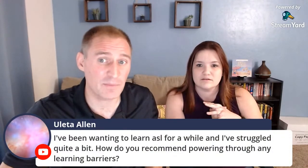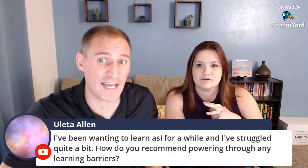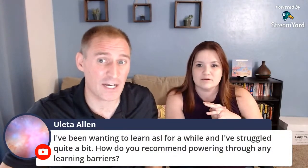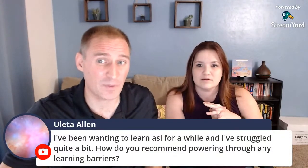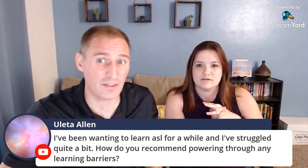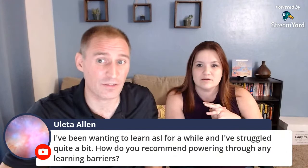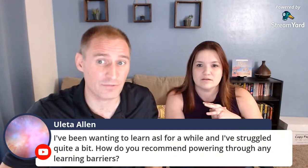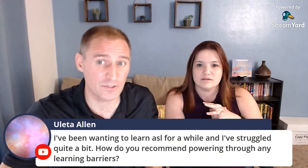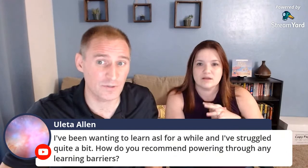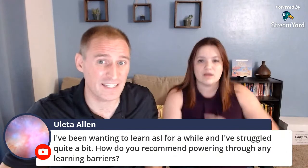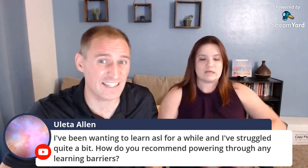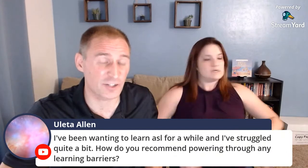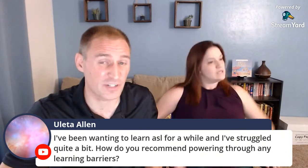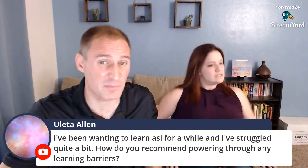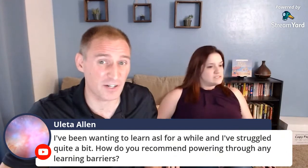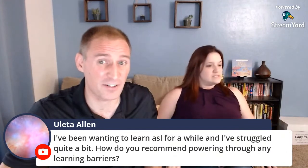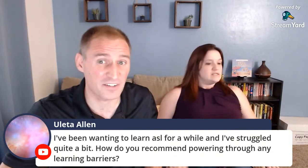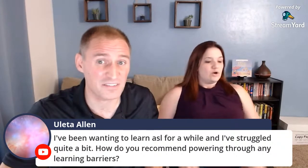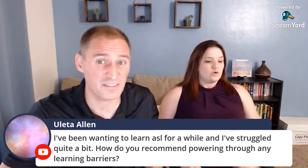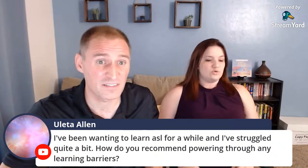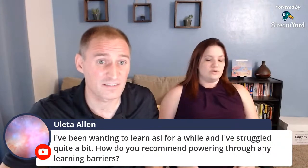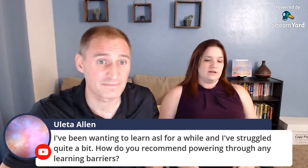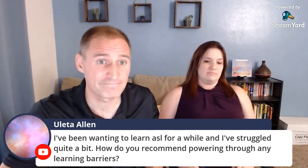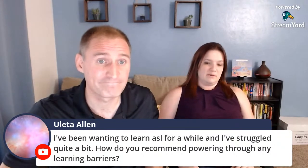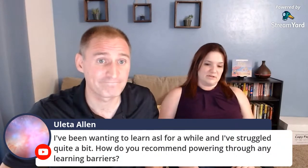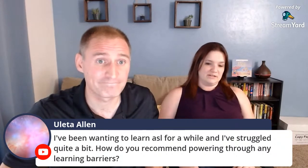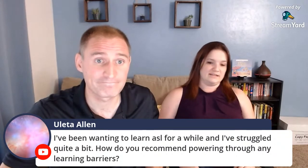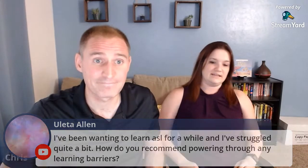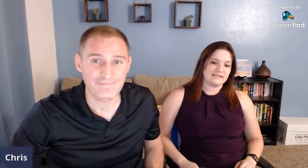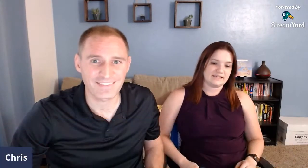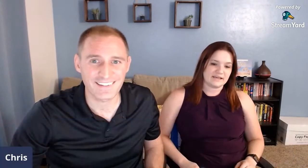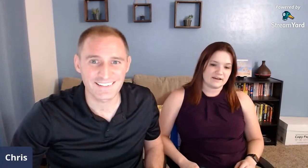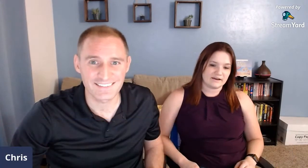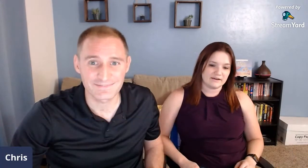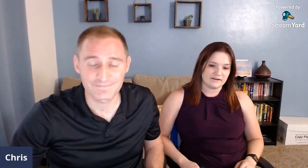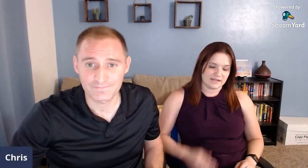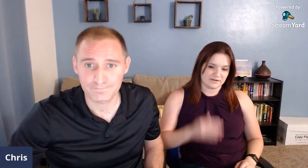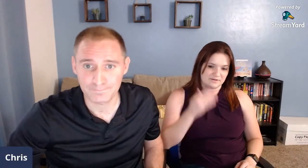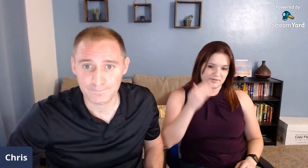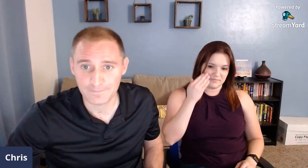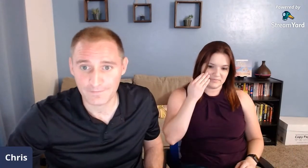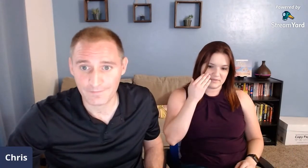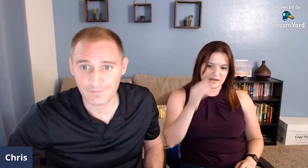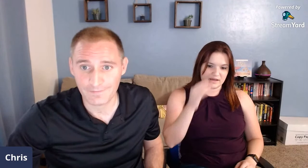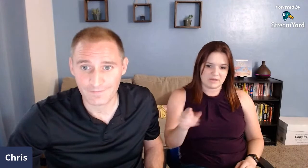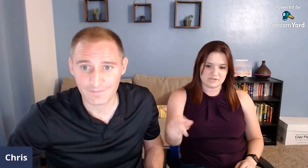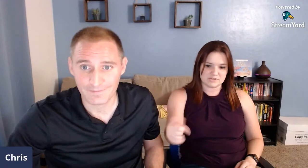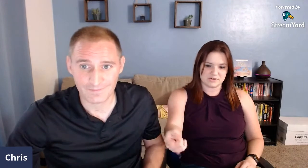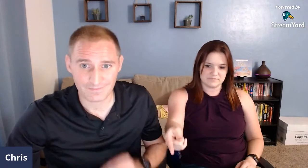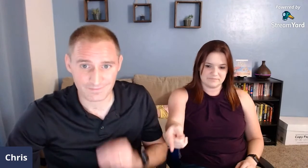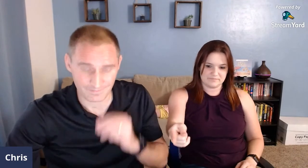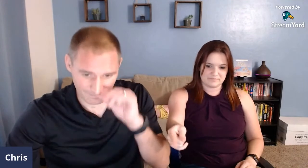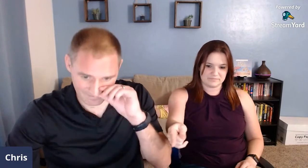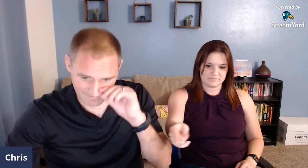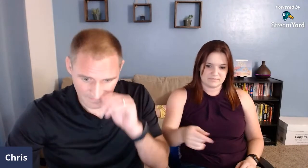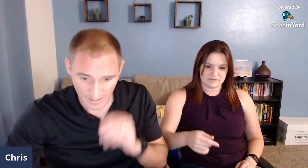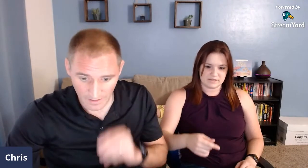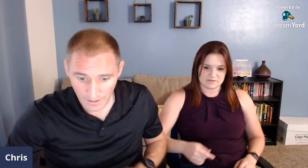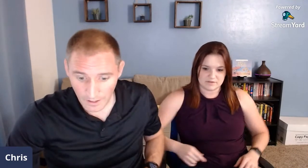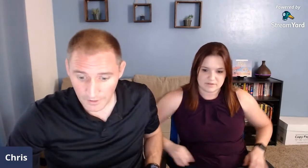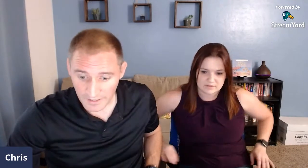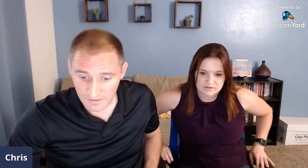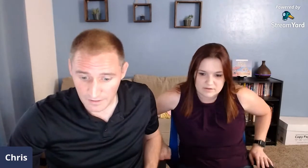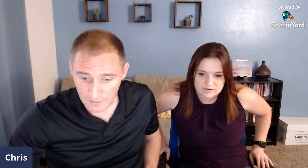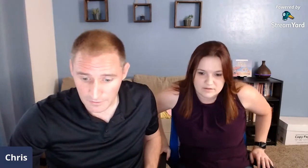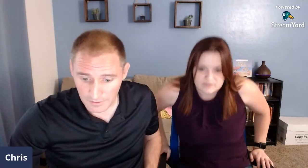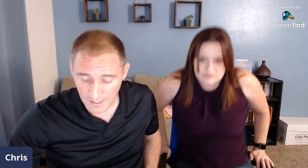you recommend powering through any learning barriers? Ooh, bummer. Yeah, I know. How's your